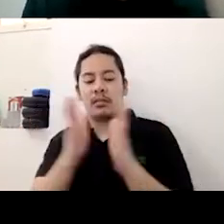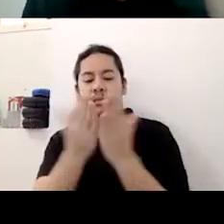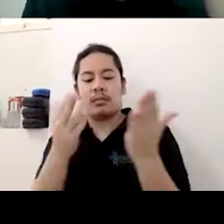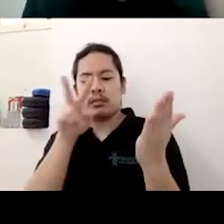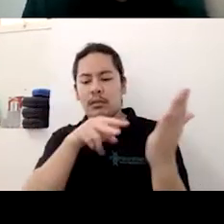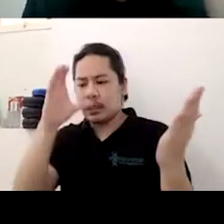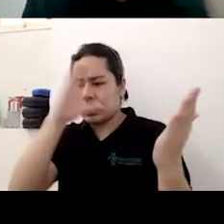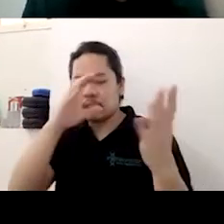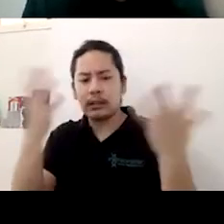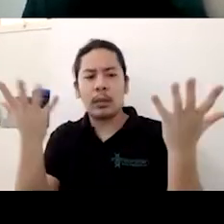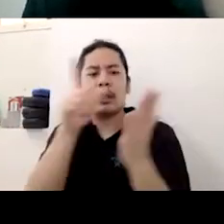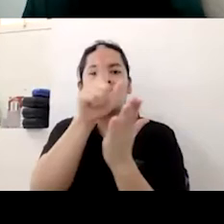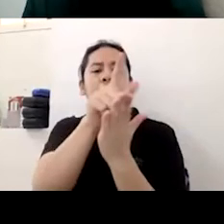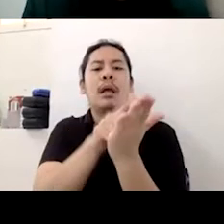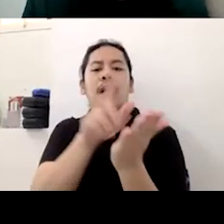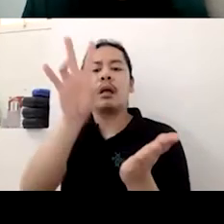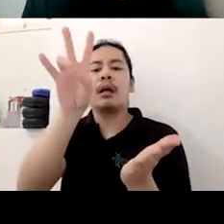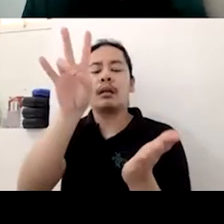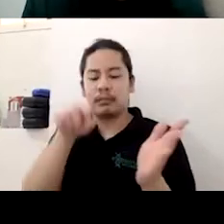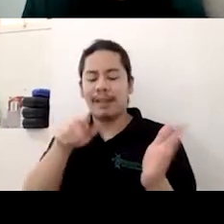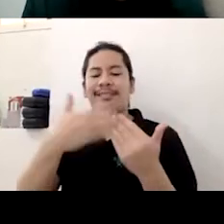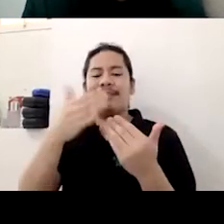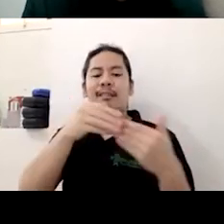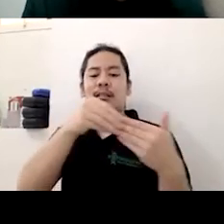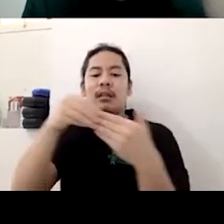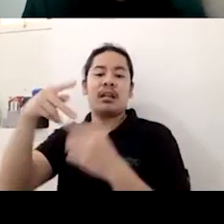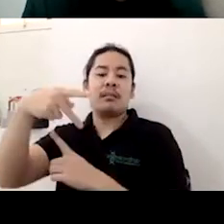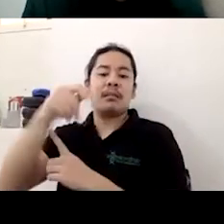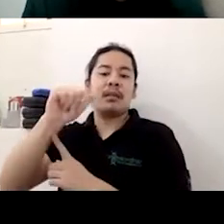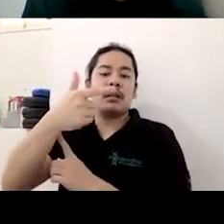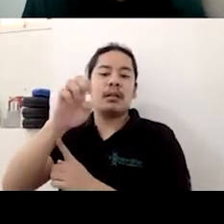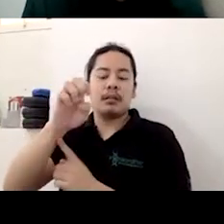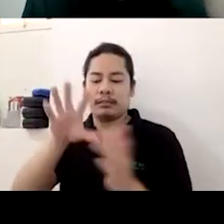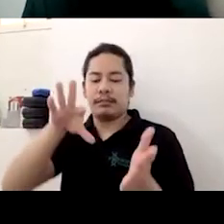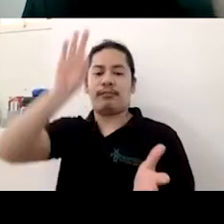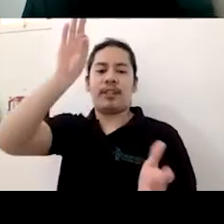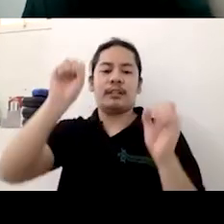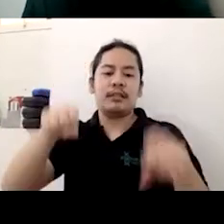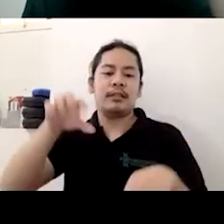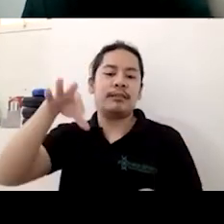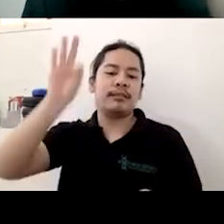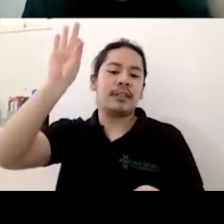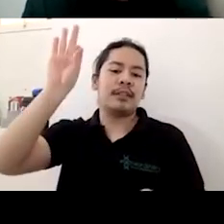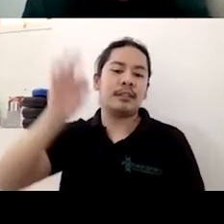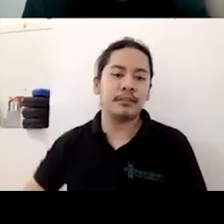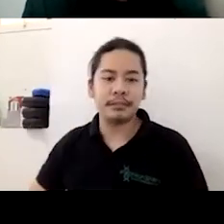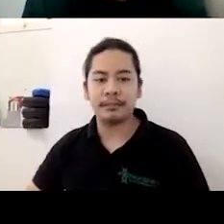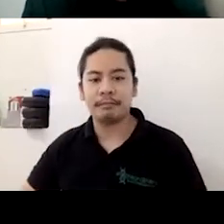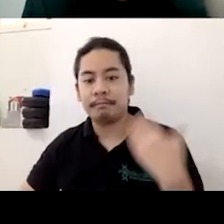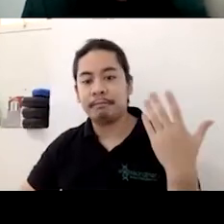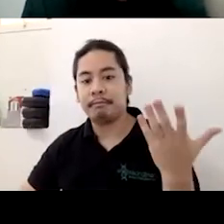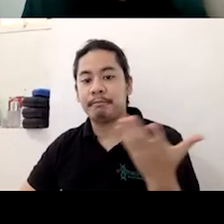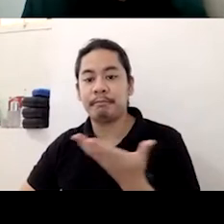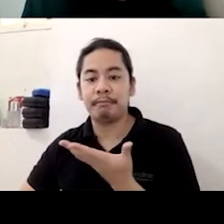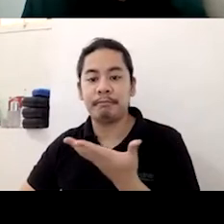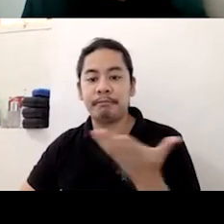page number should be included so that we can easily find where we need to go.